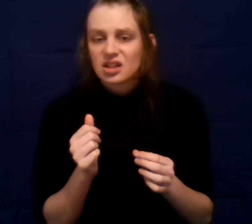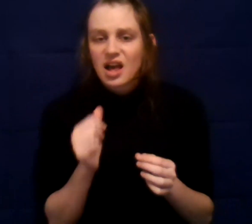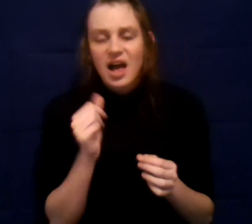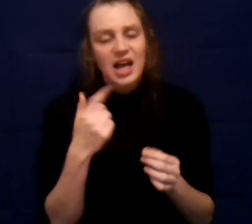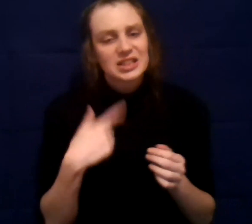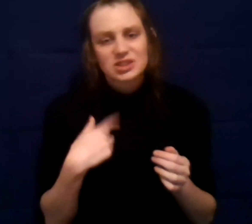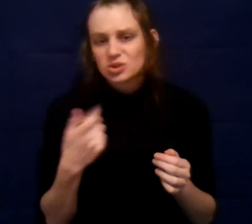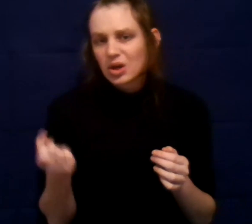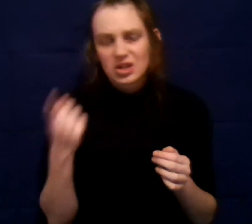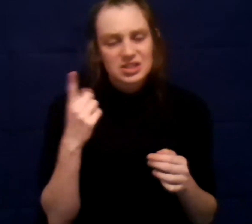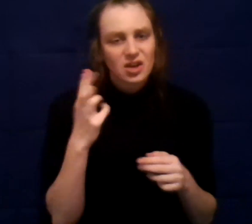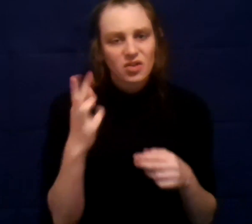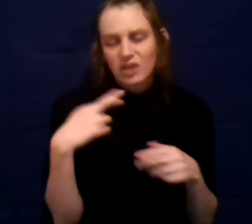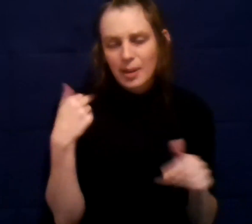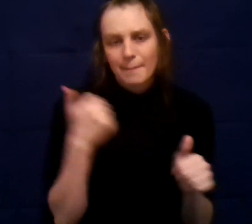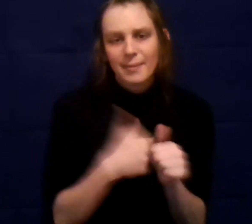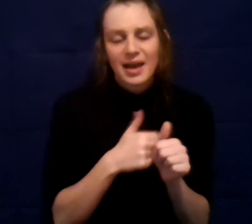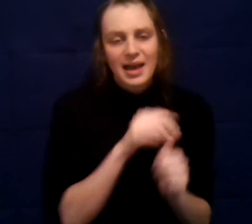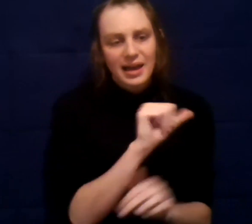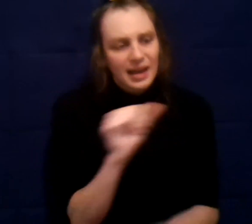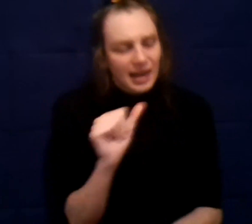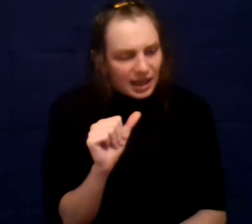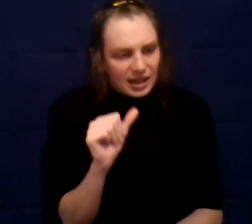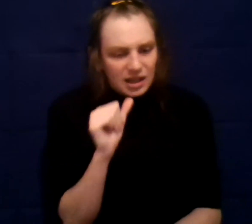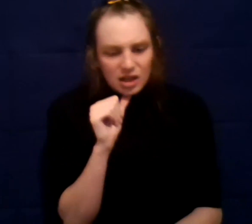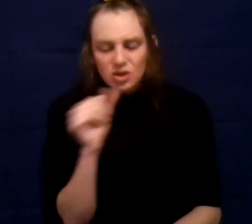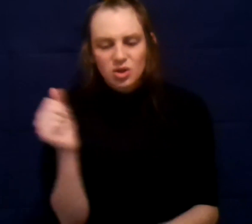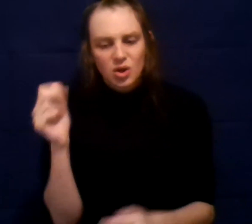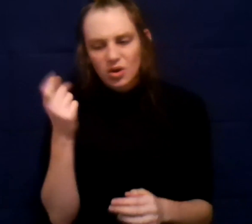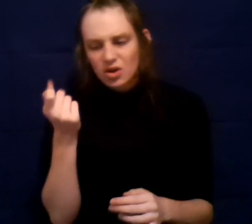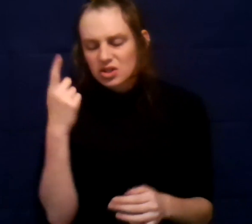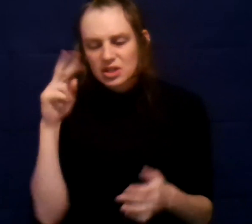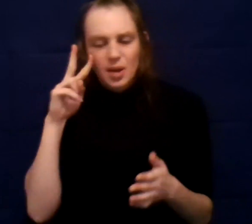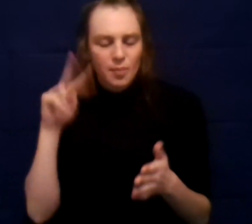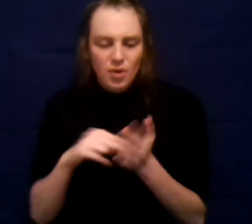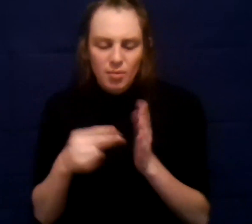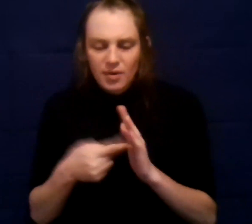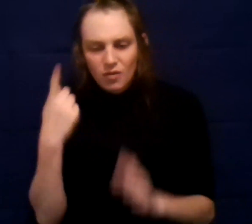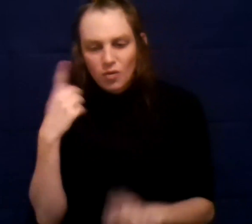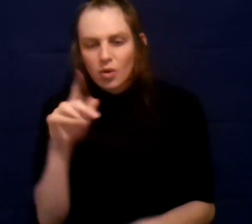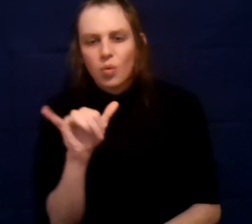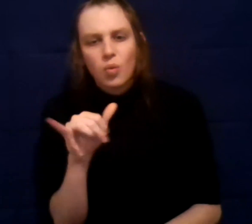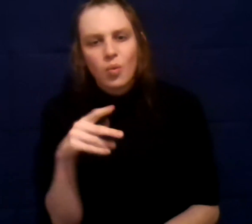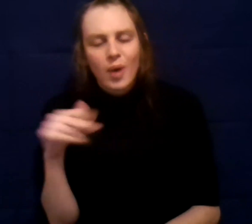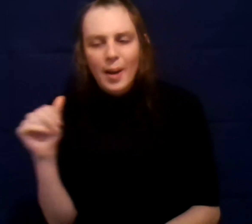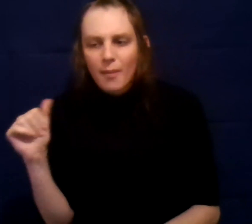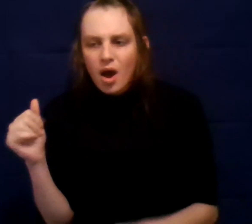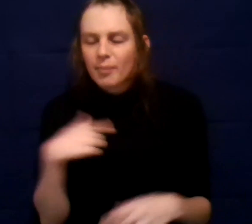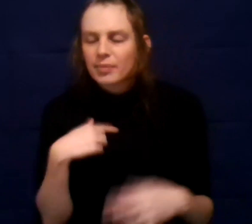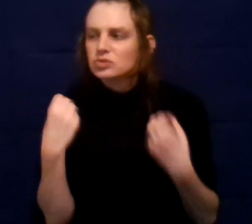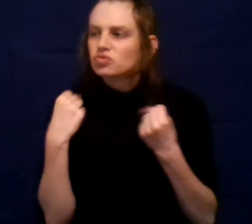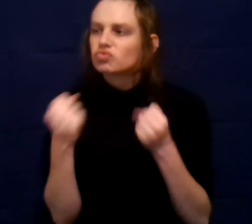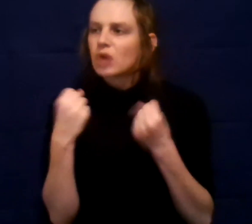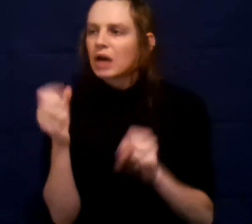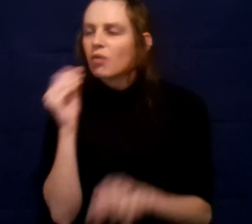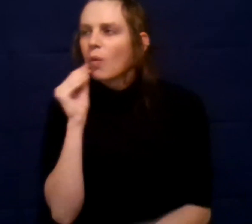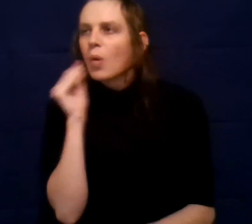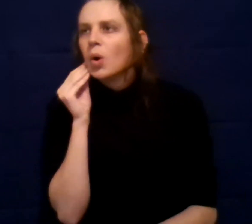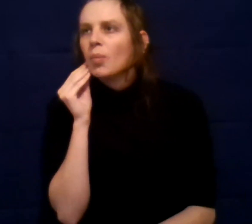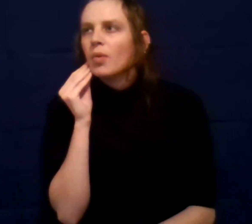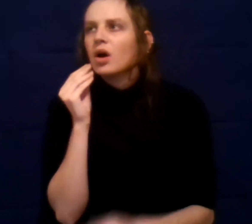don't know. And so I was driving home alone in my car and I just started crying. And I